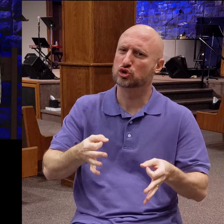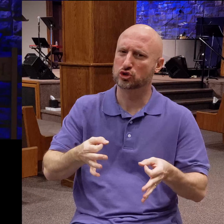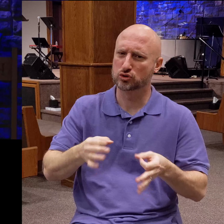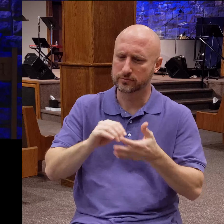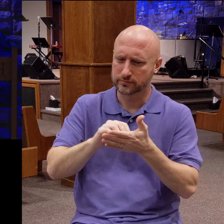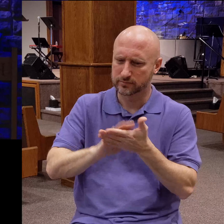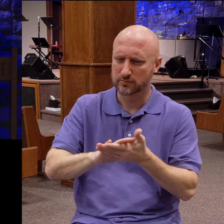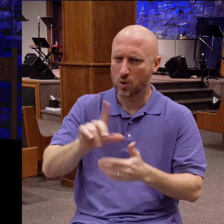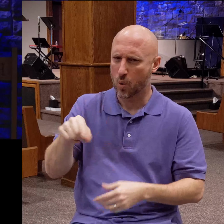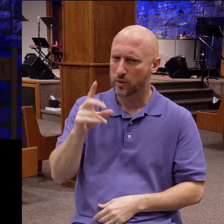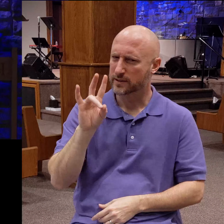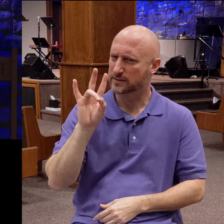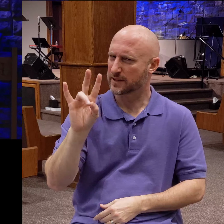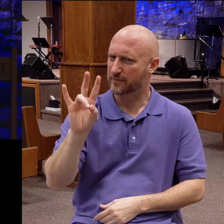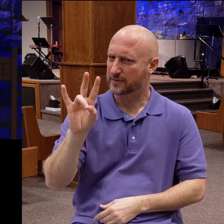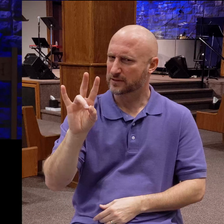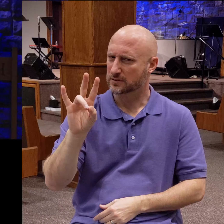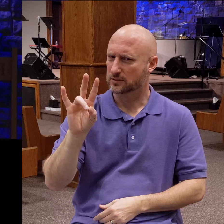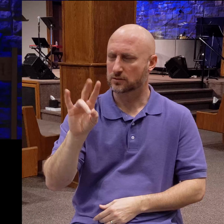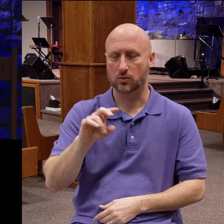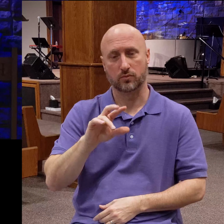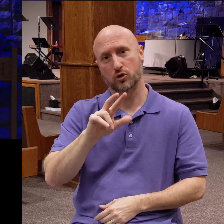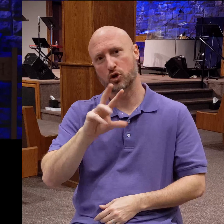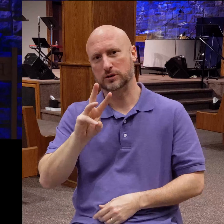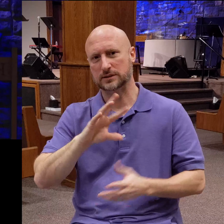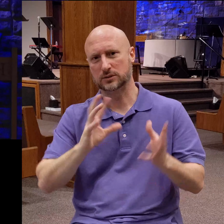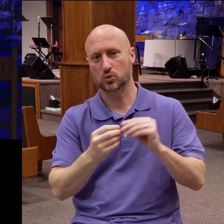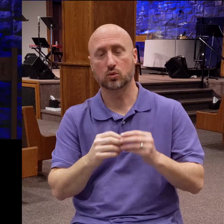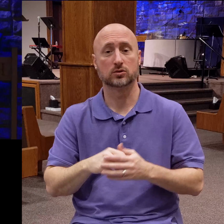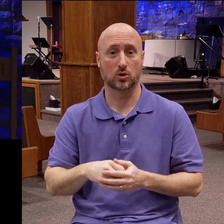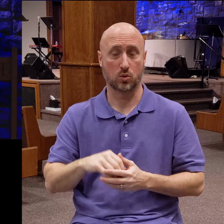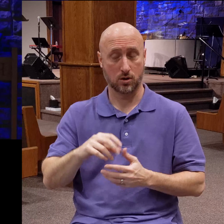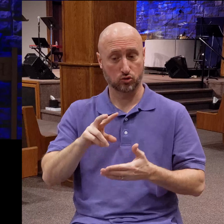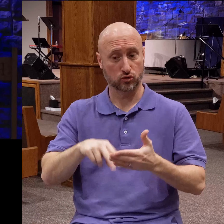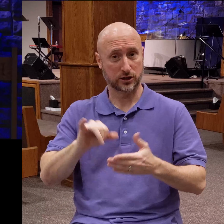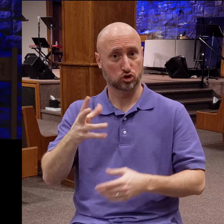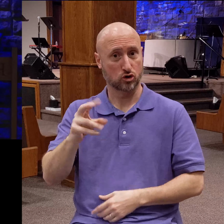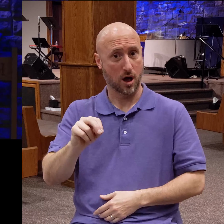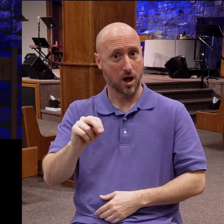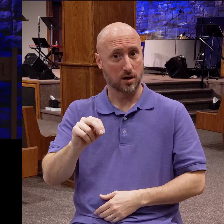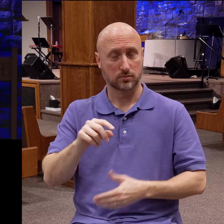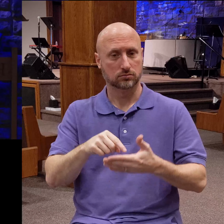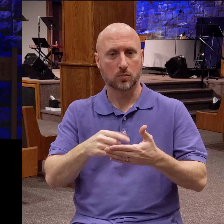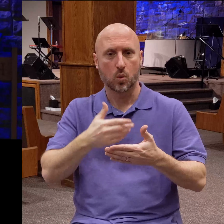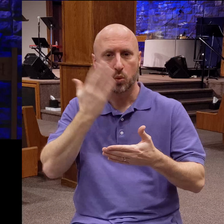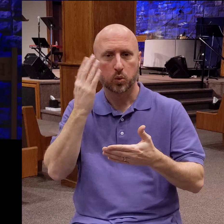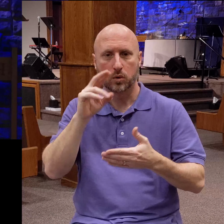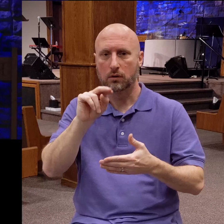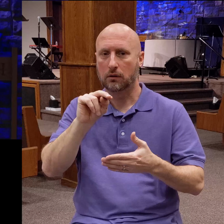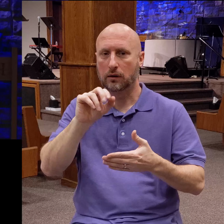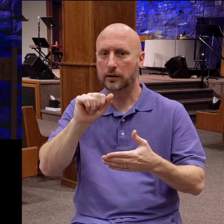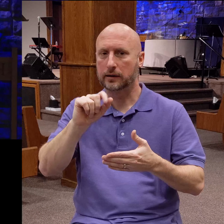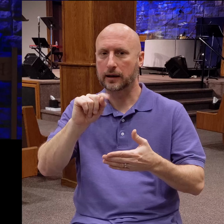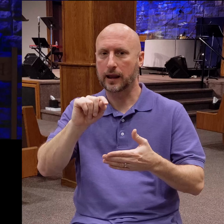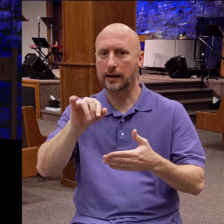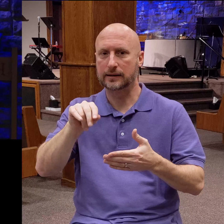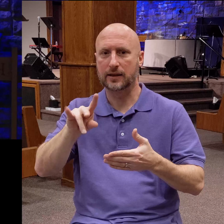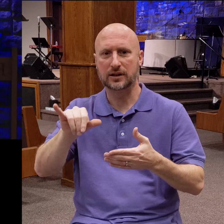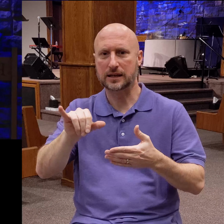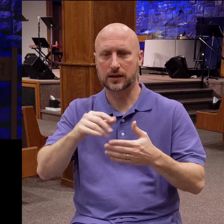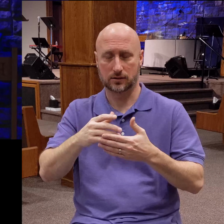in Scripture. You know, when we read John, there's no nativity in his gospel. There's nothing